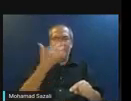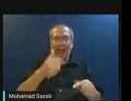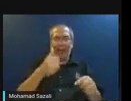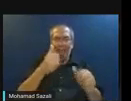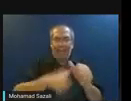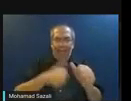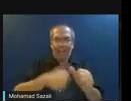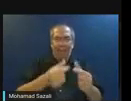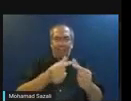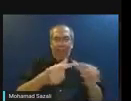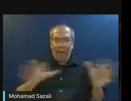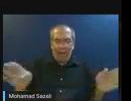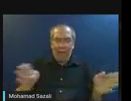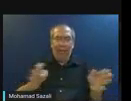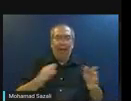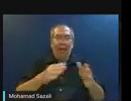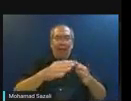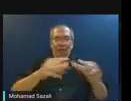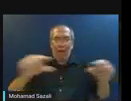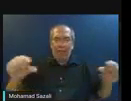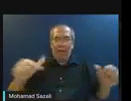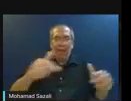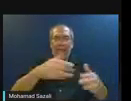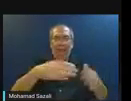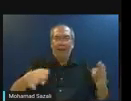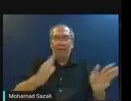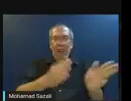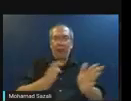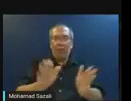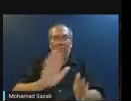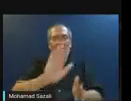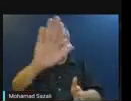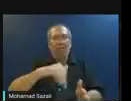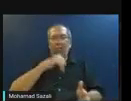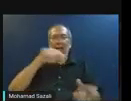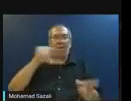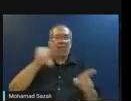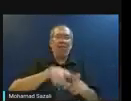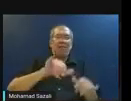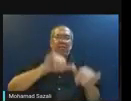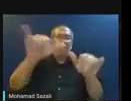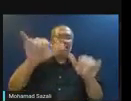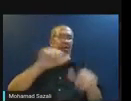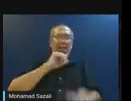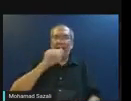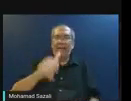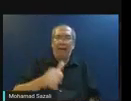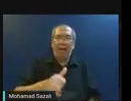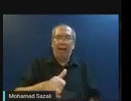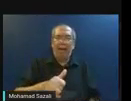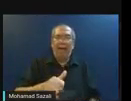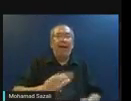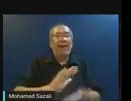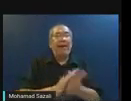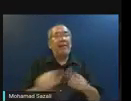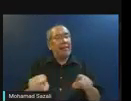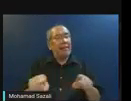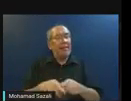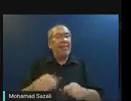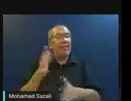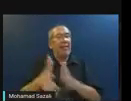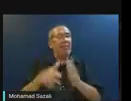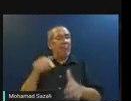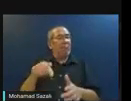So that's the same thing. If you want to do it in sign language, we shall not literally translate it into other spoken language and vice versa.